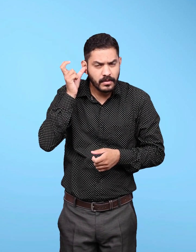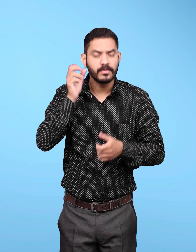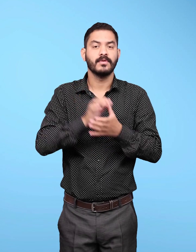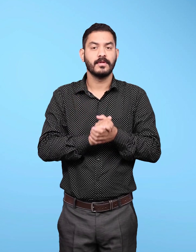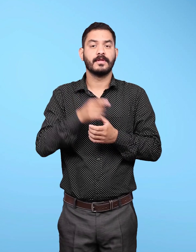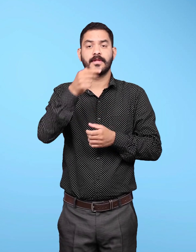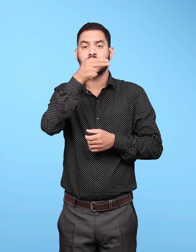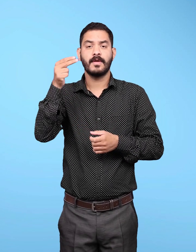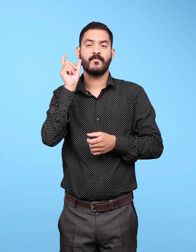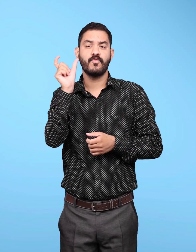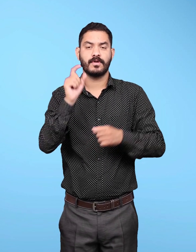the Jatakas.